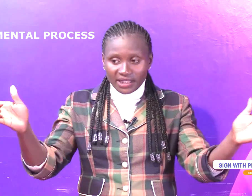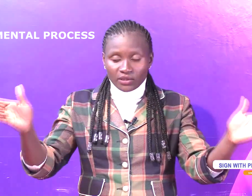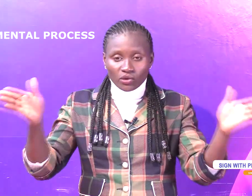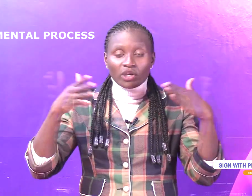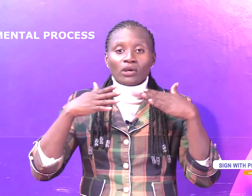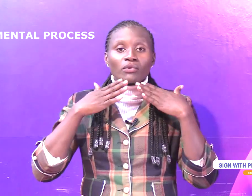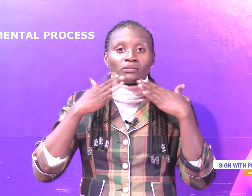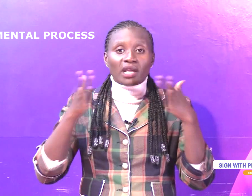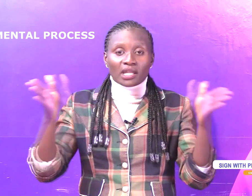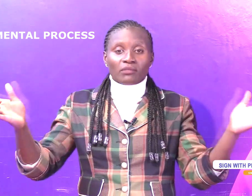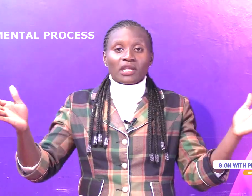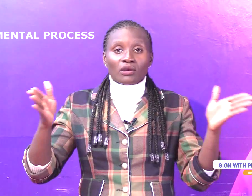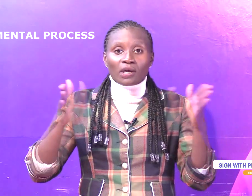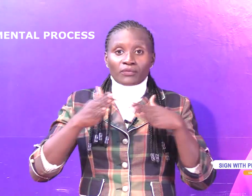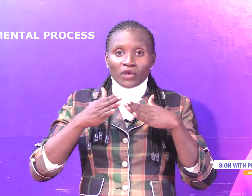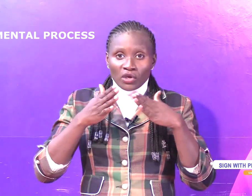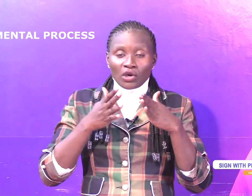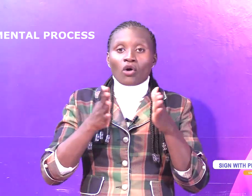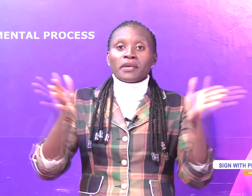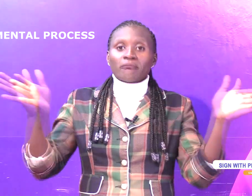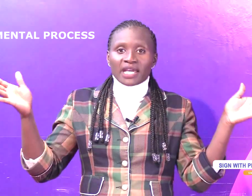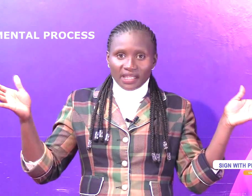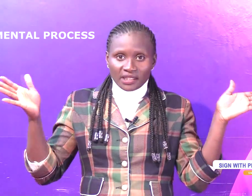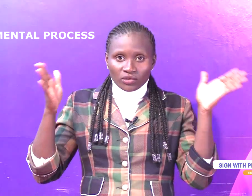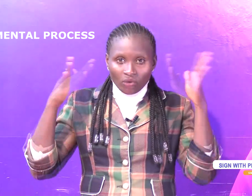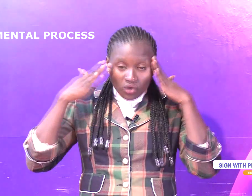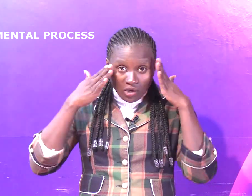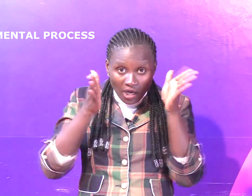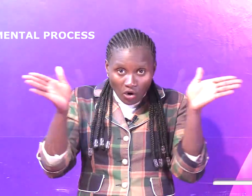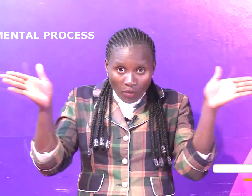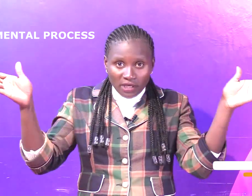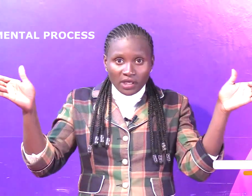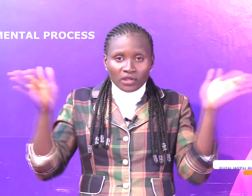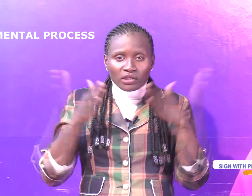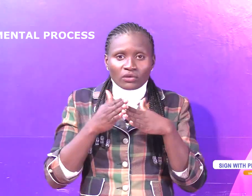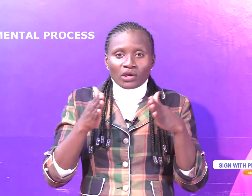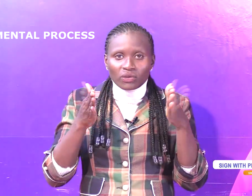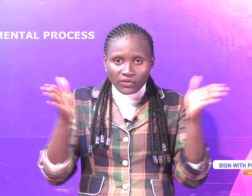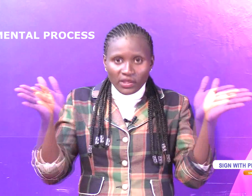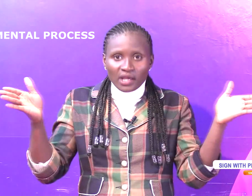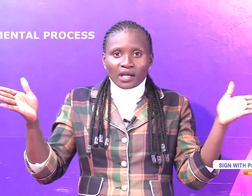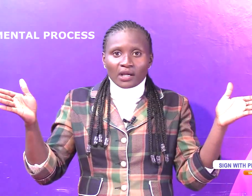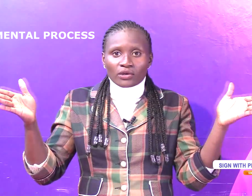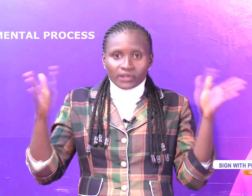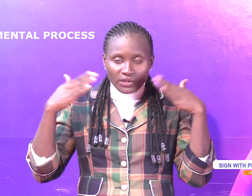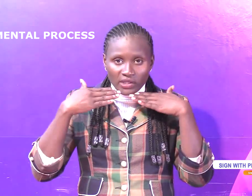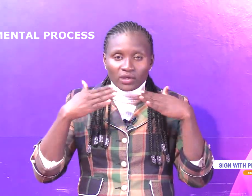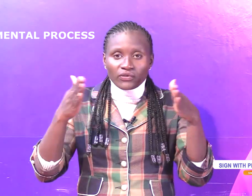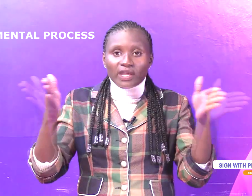when you are broad-minded, meaning you are open-minded. So you are open-minded, you think a lot, and then you think things that